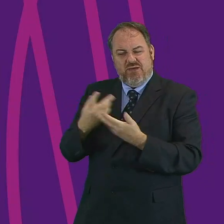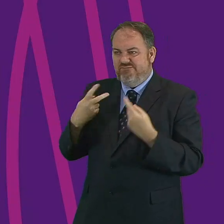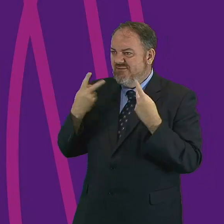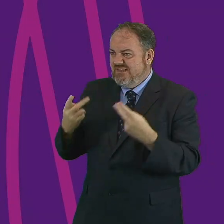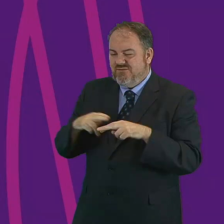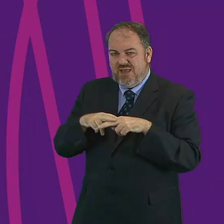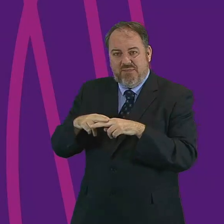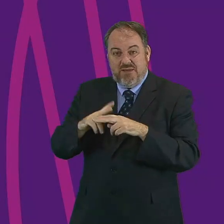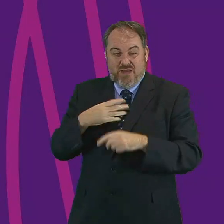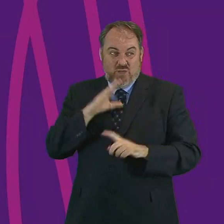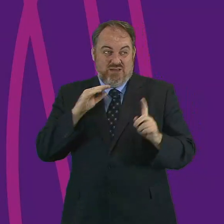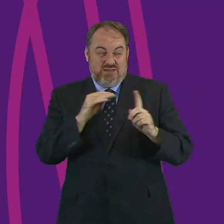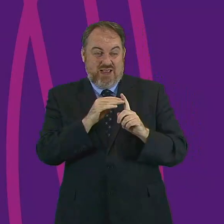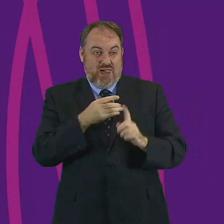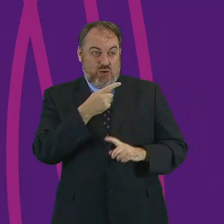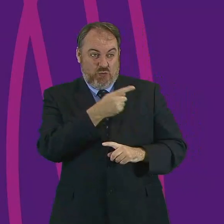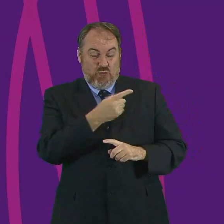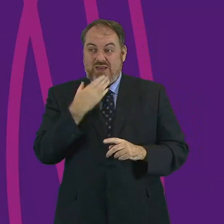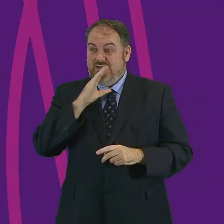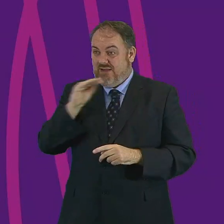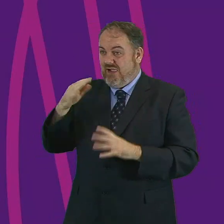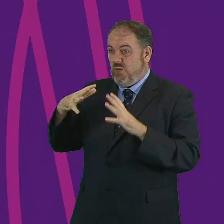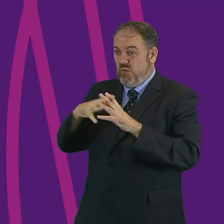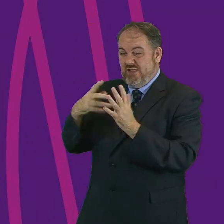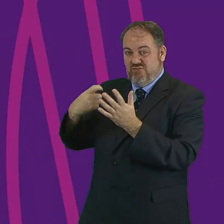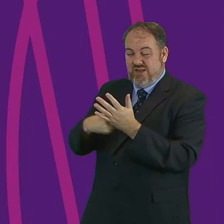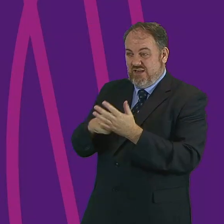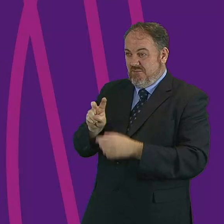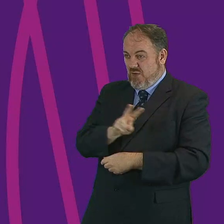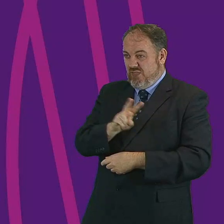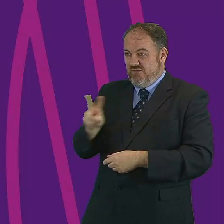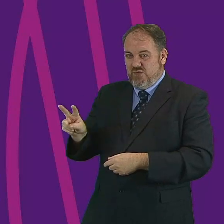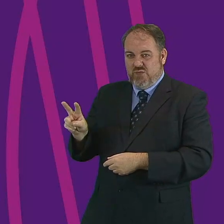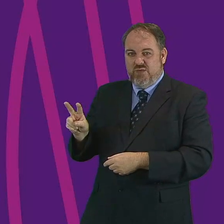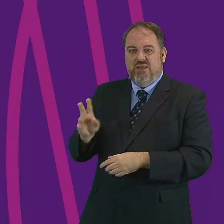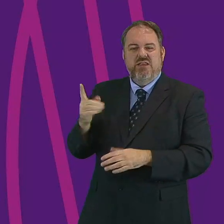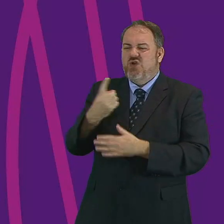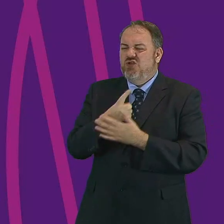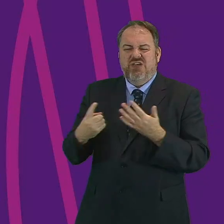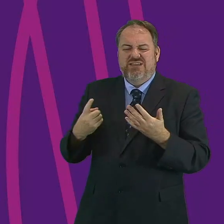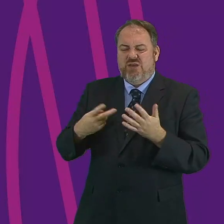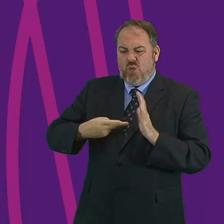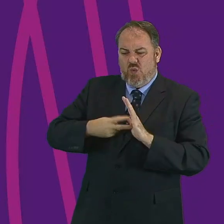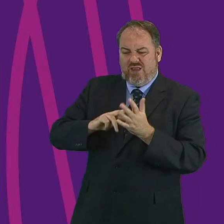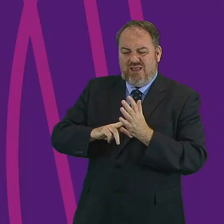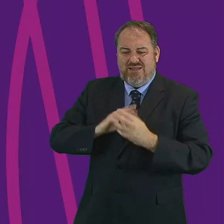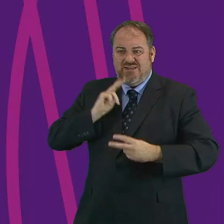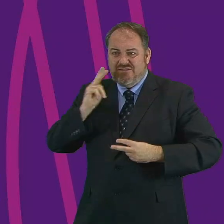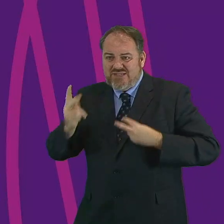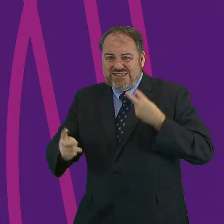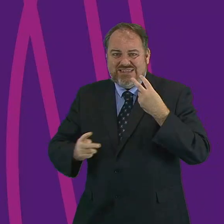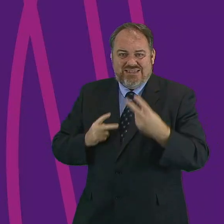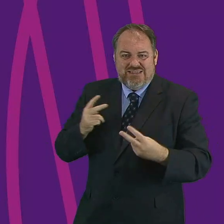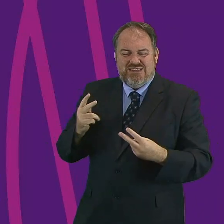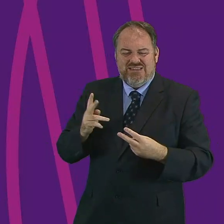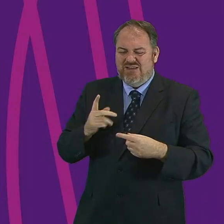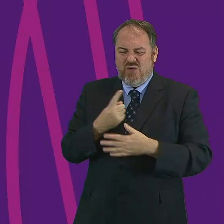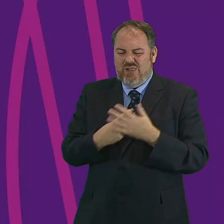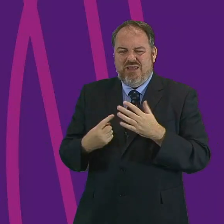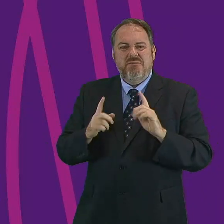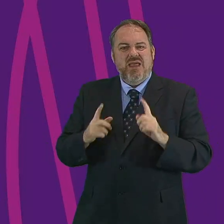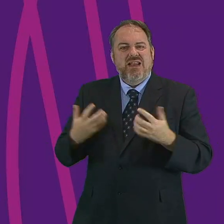is recommended provided strict criteria are met. Balancing the risks to care homes from COVID exposure and from reduced social